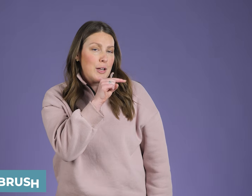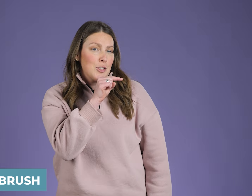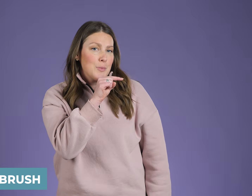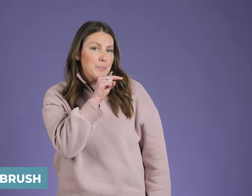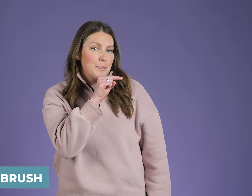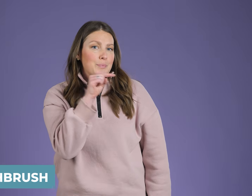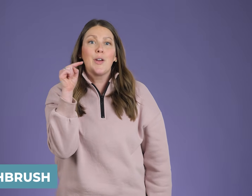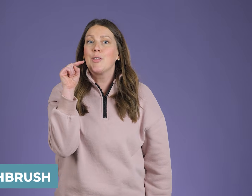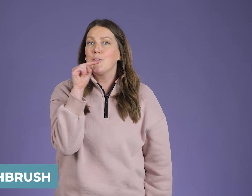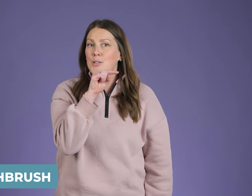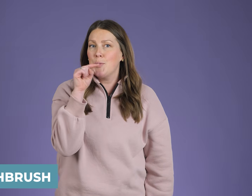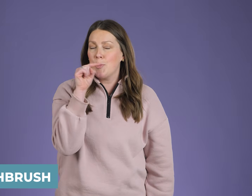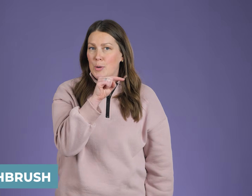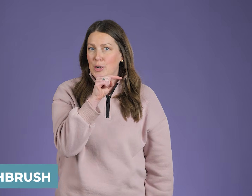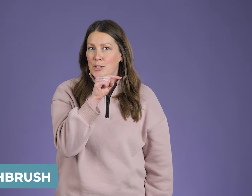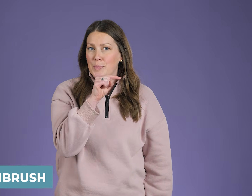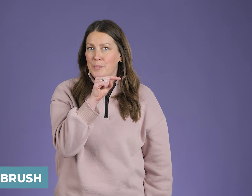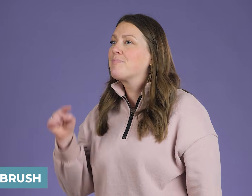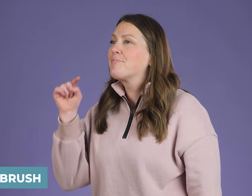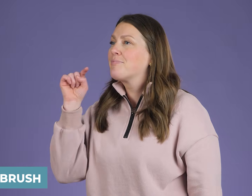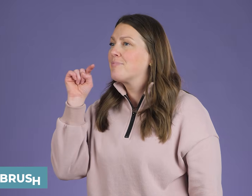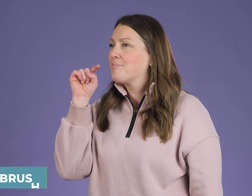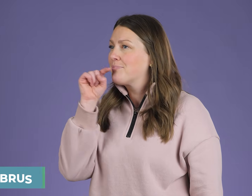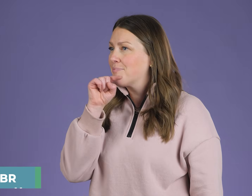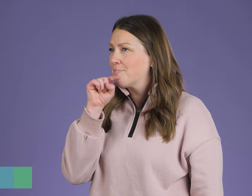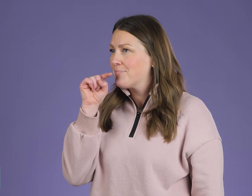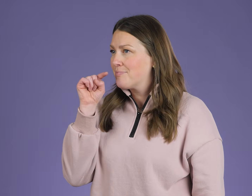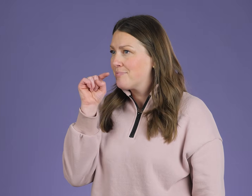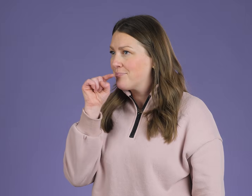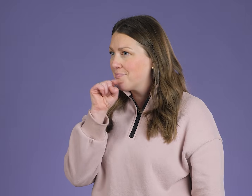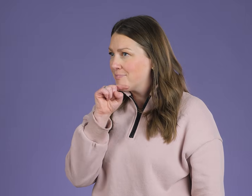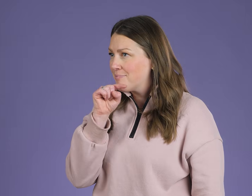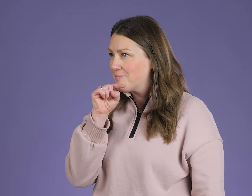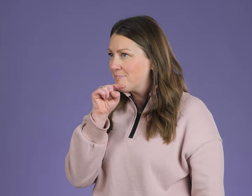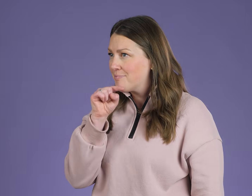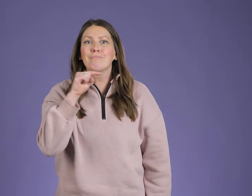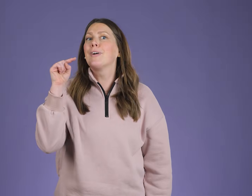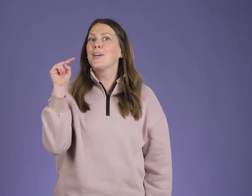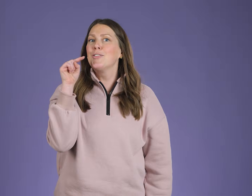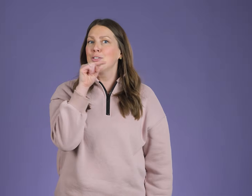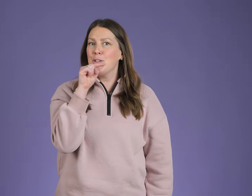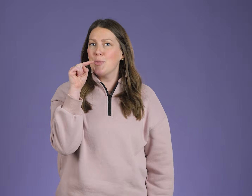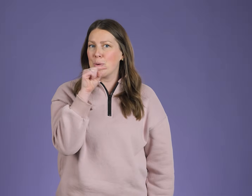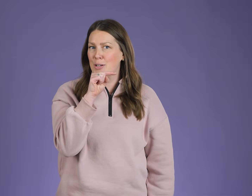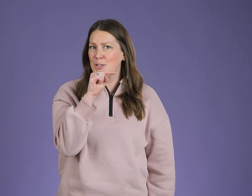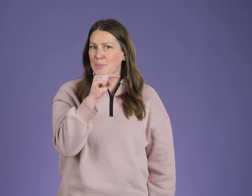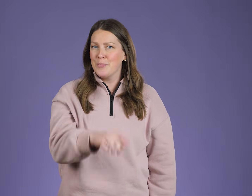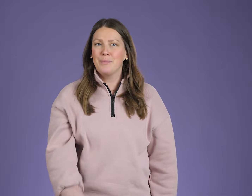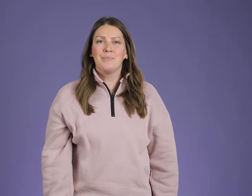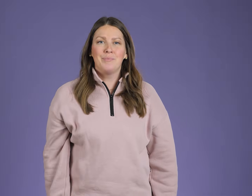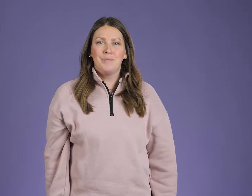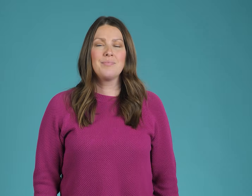Toothbrush, toothbrush. It's like you're brushing your teeth. Toothbrush.